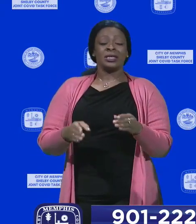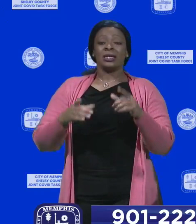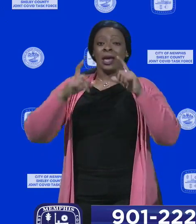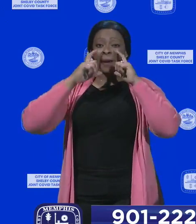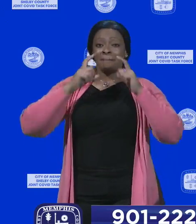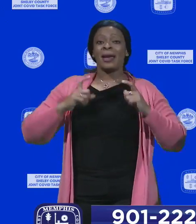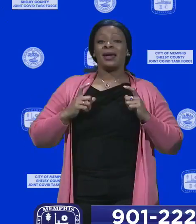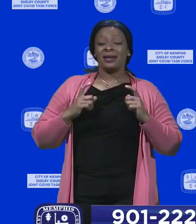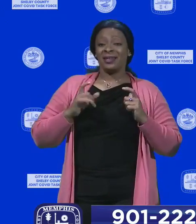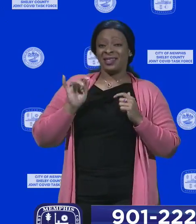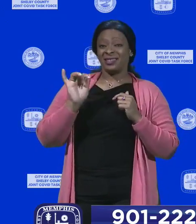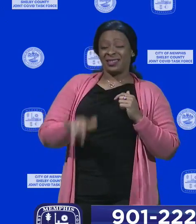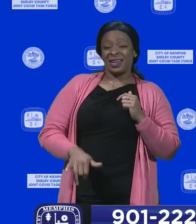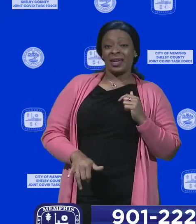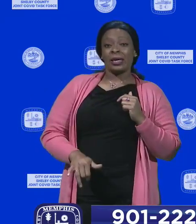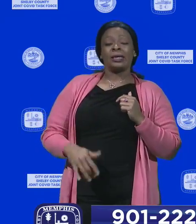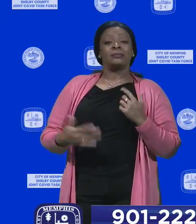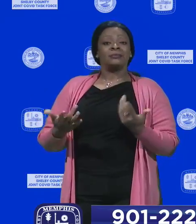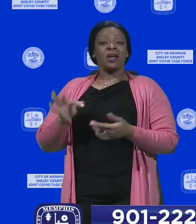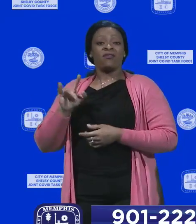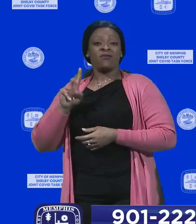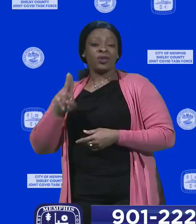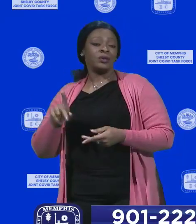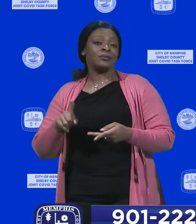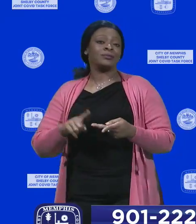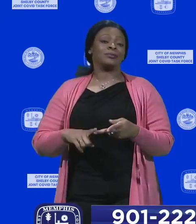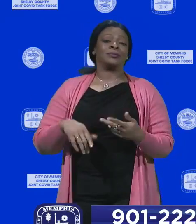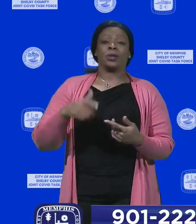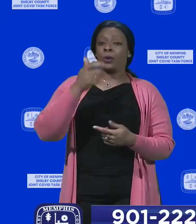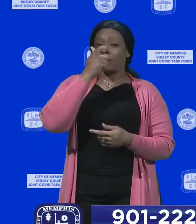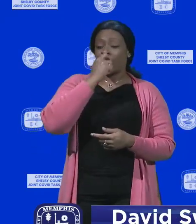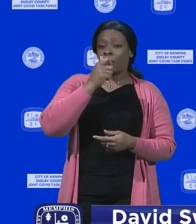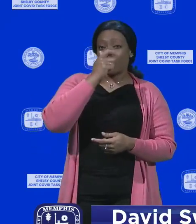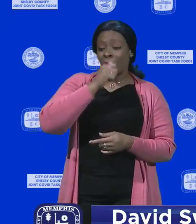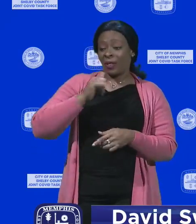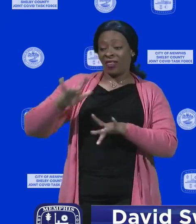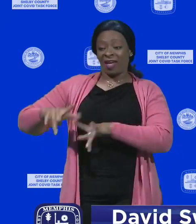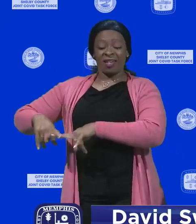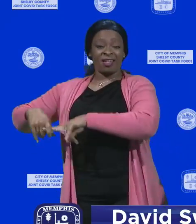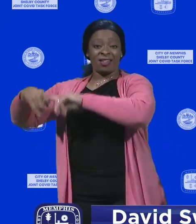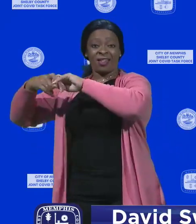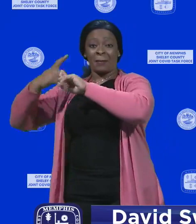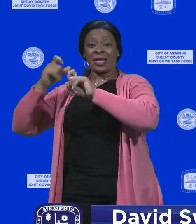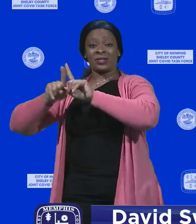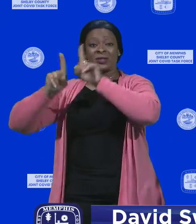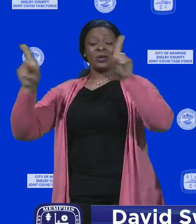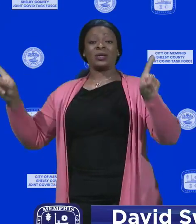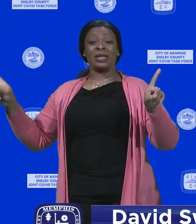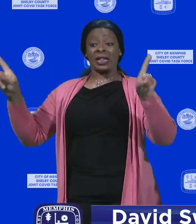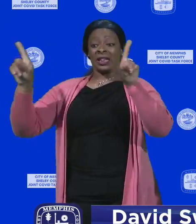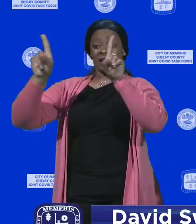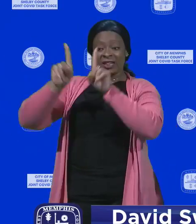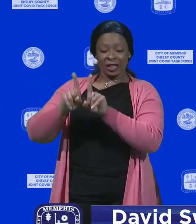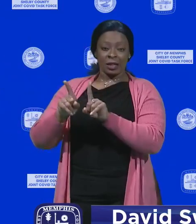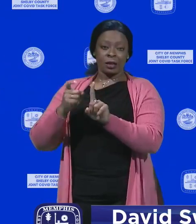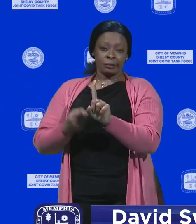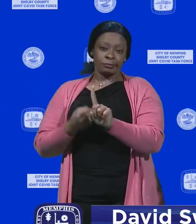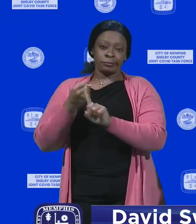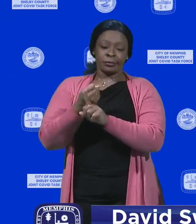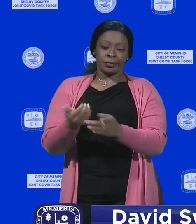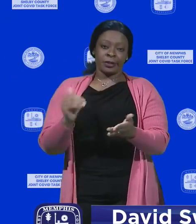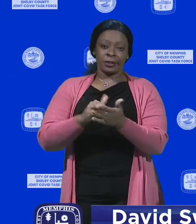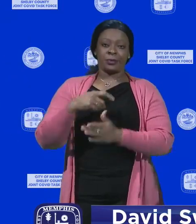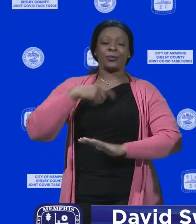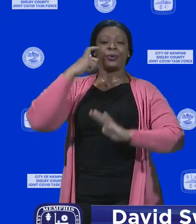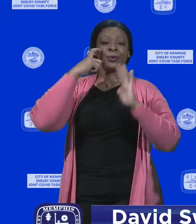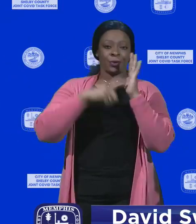unmasked, that those respiratory viruses that have been held at bay are going to come roaring back into prominence. And we're seeing